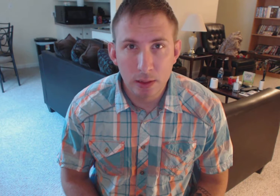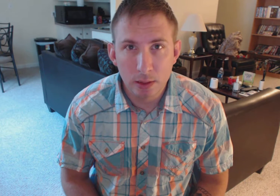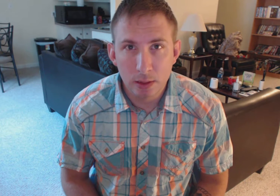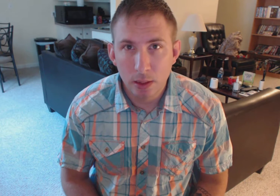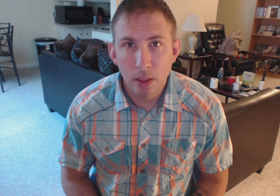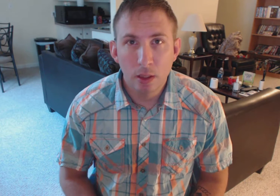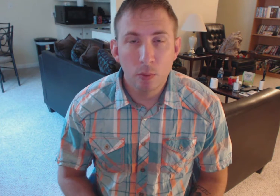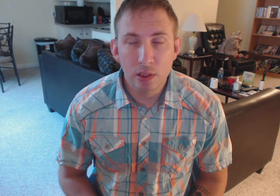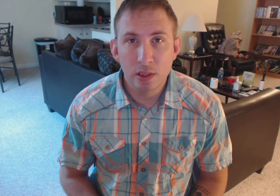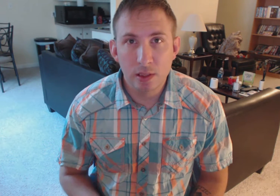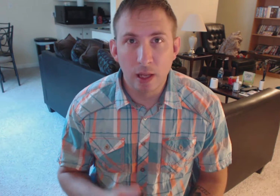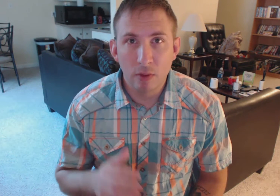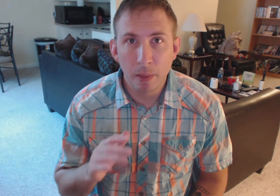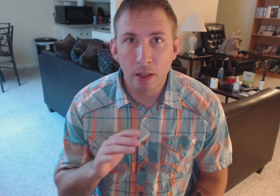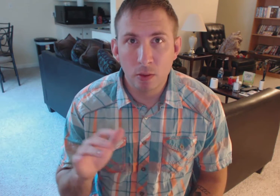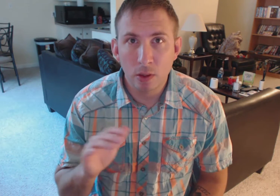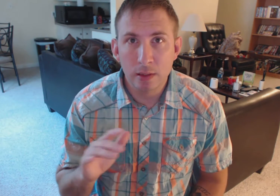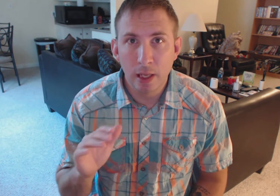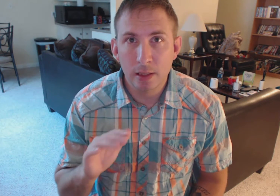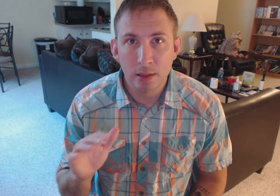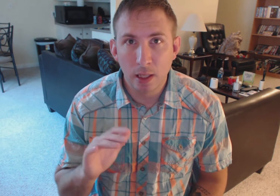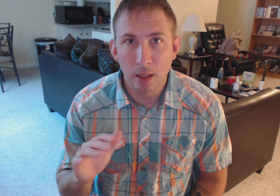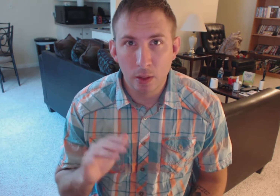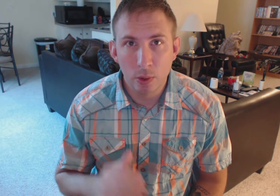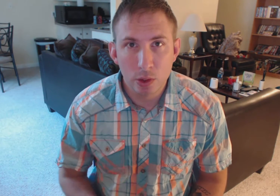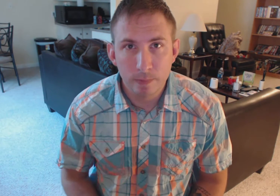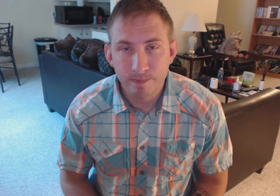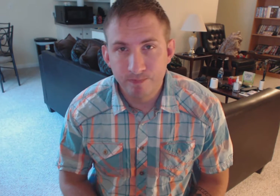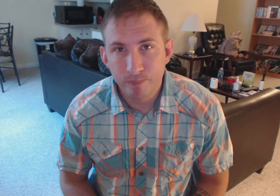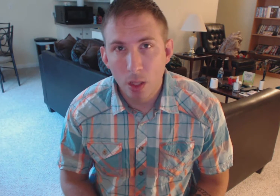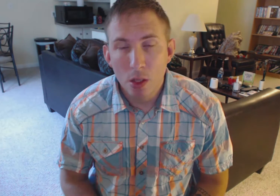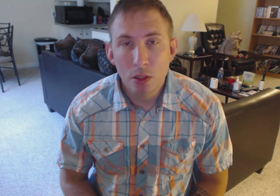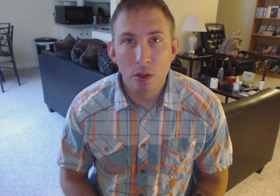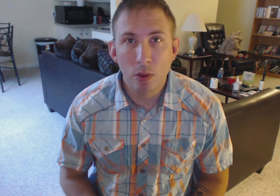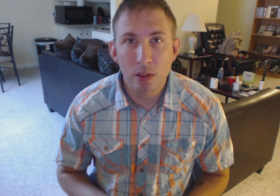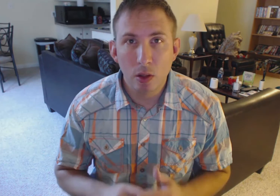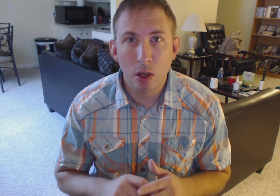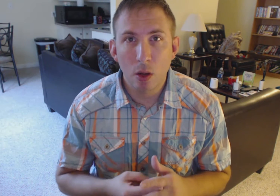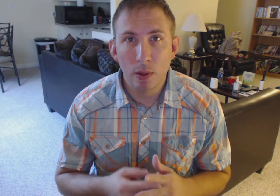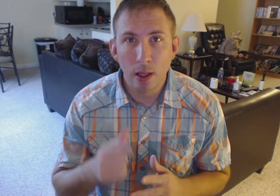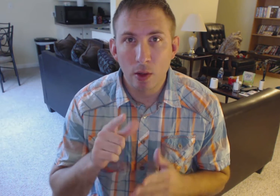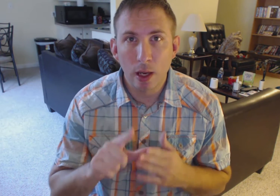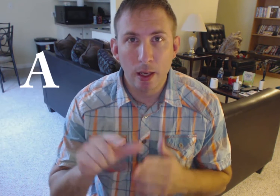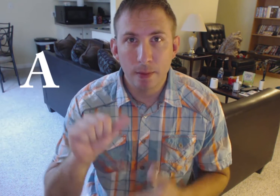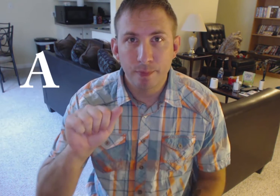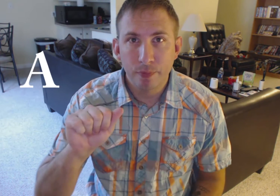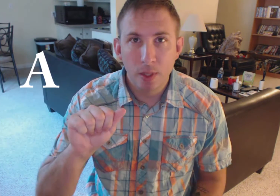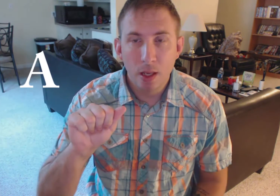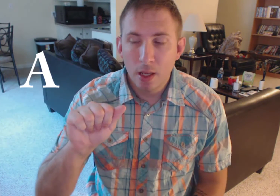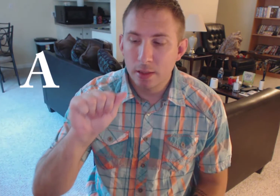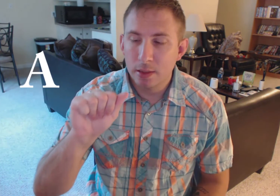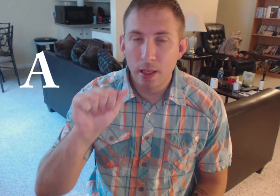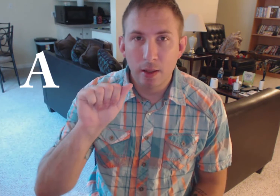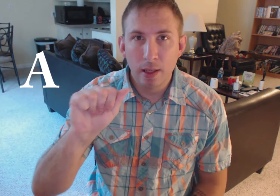ABCs, which is alphabetical and sign language. So let's start out with the letter A. It's like an